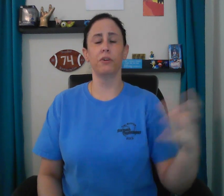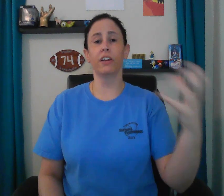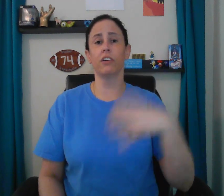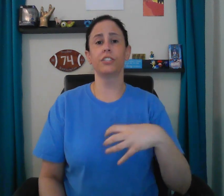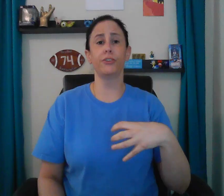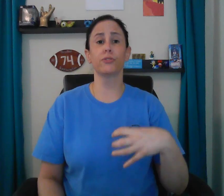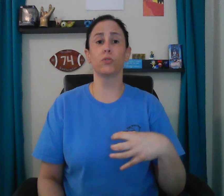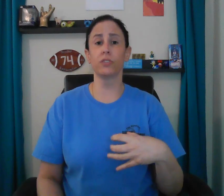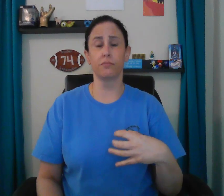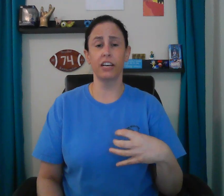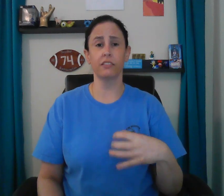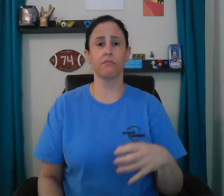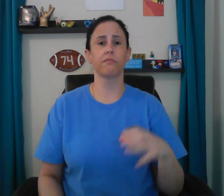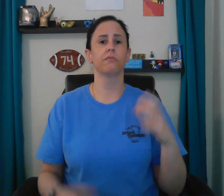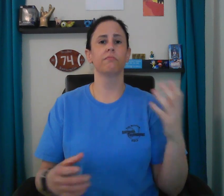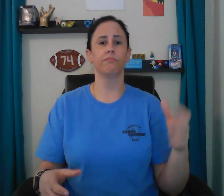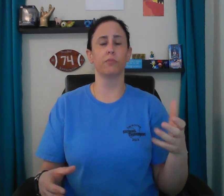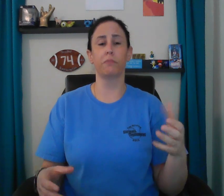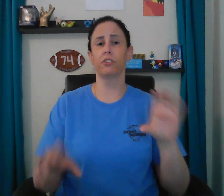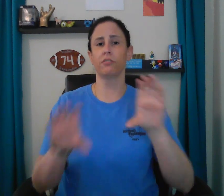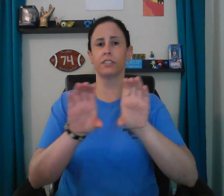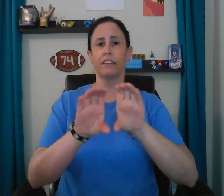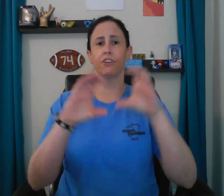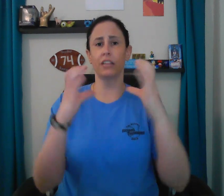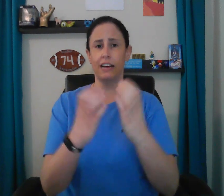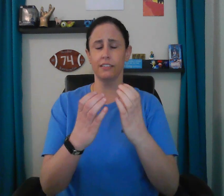Moving on to school subjects. Remember the sign for class.